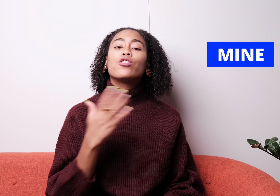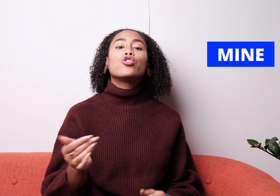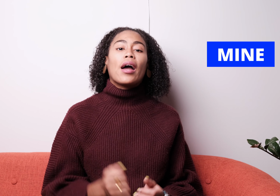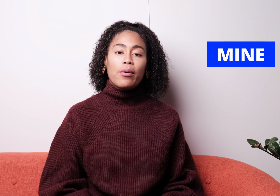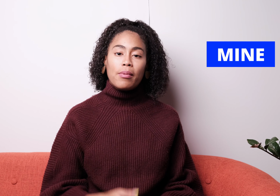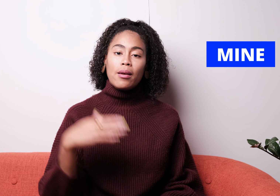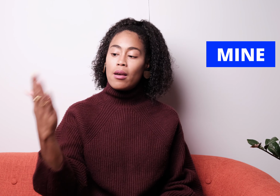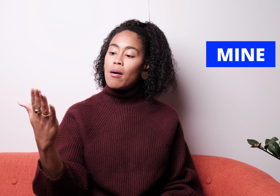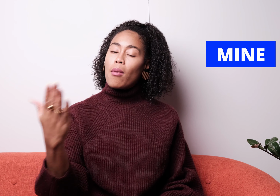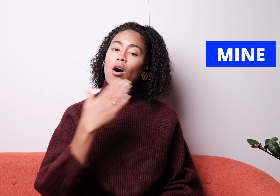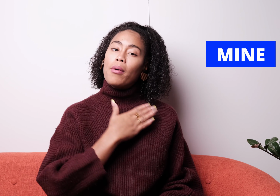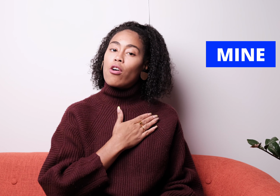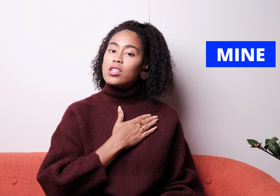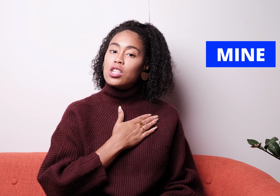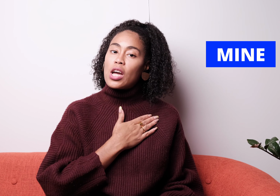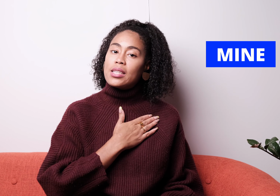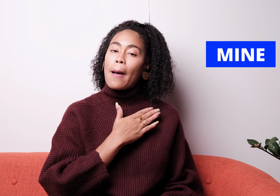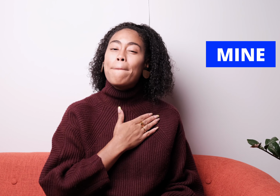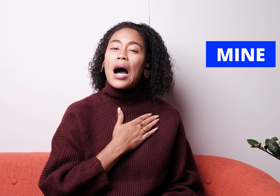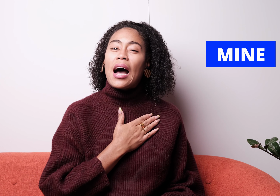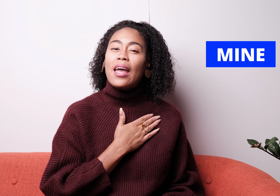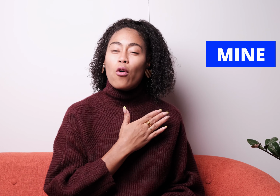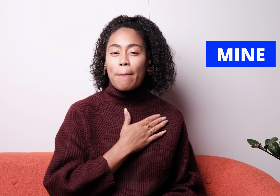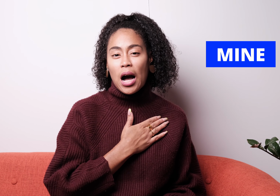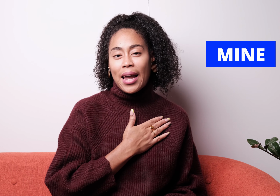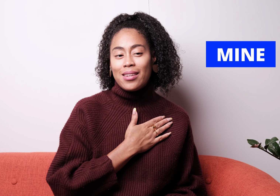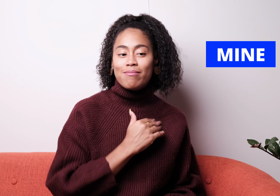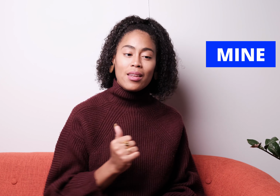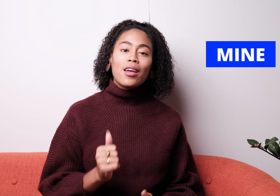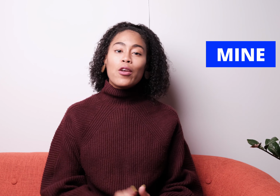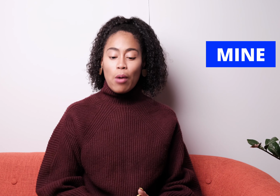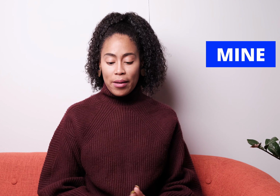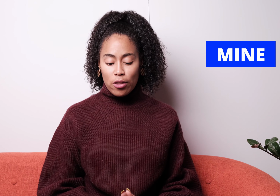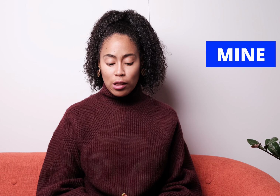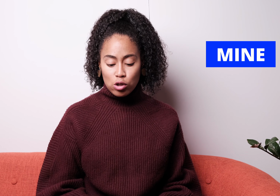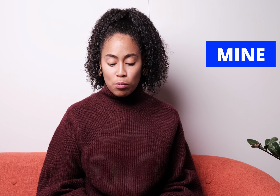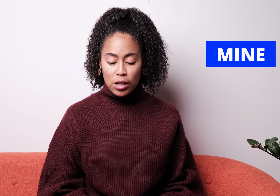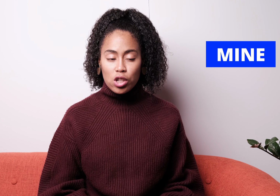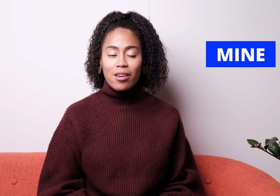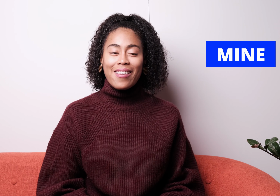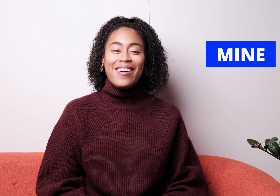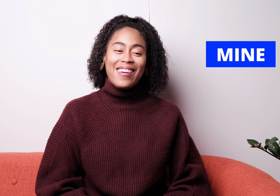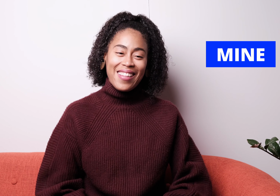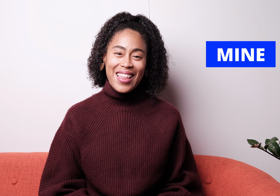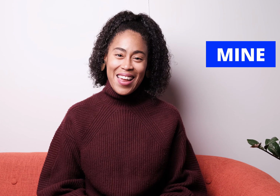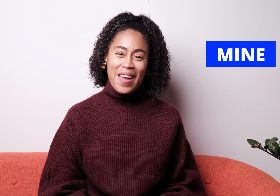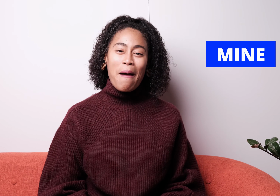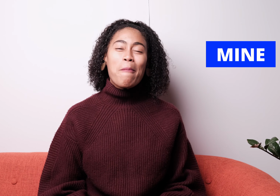try it with me. Palm across the chest. My or mine. Probably hear that a little too much. But